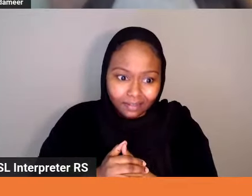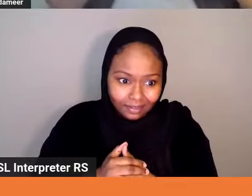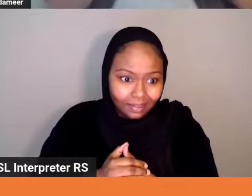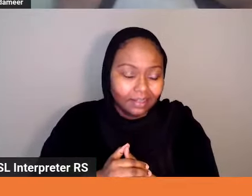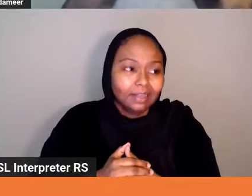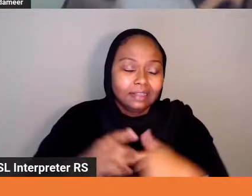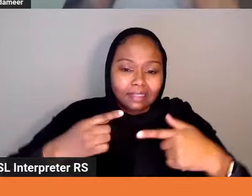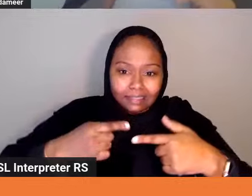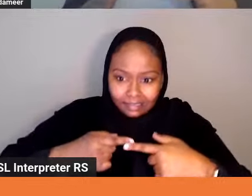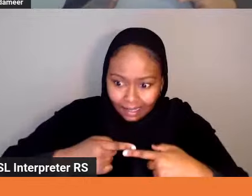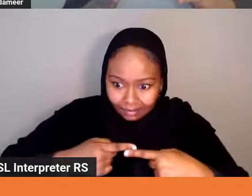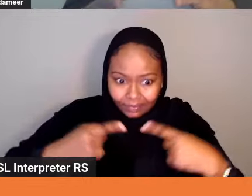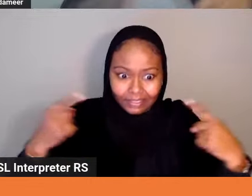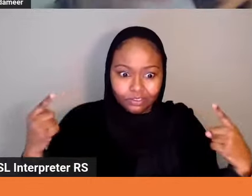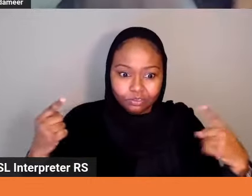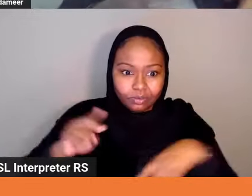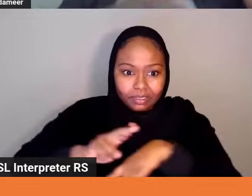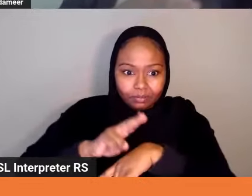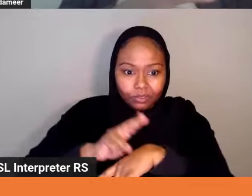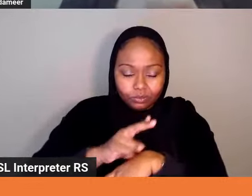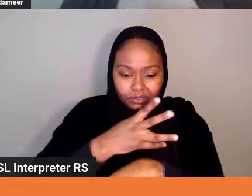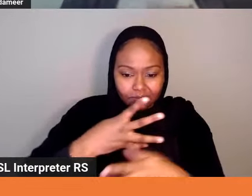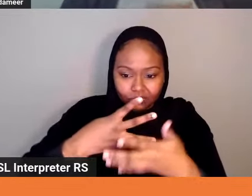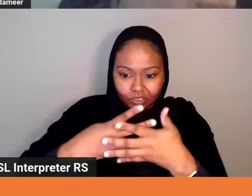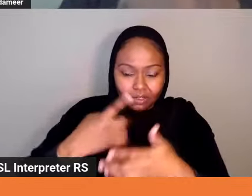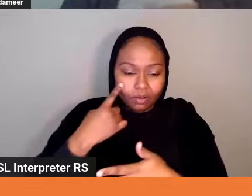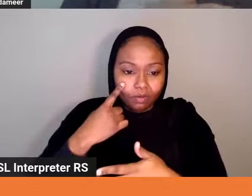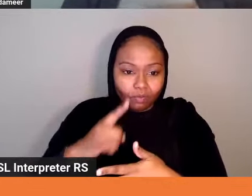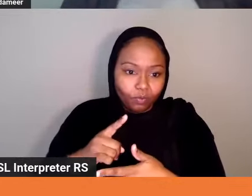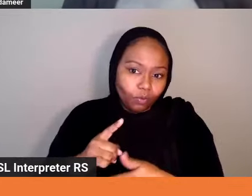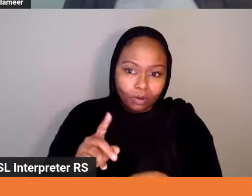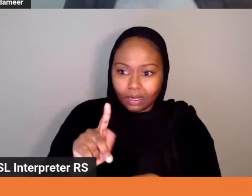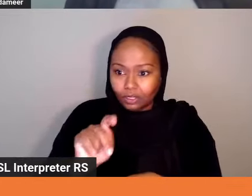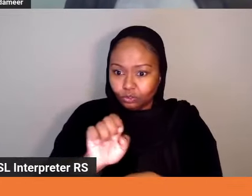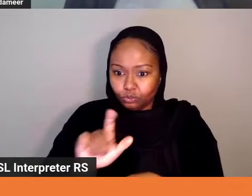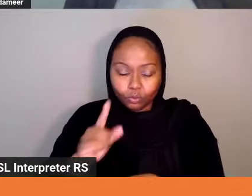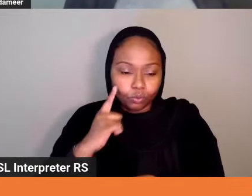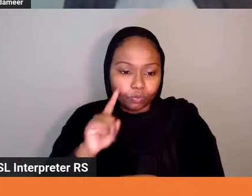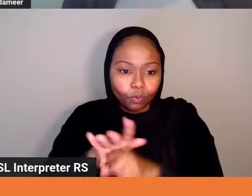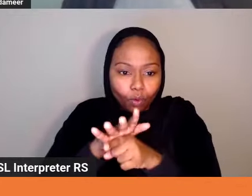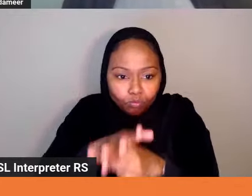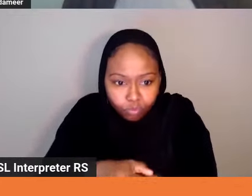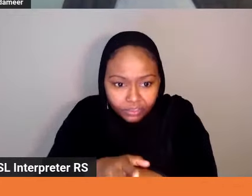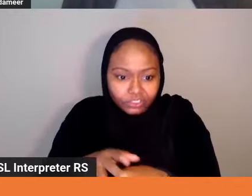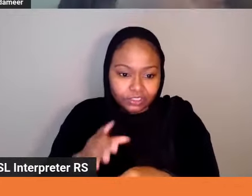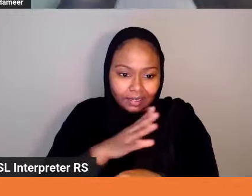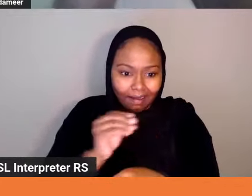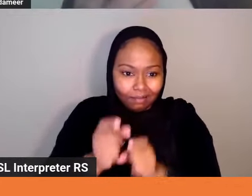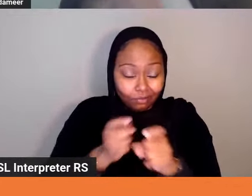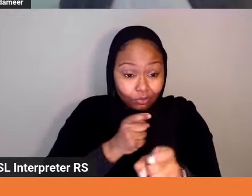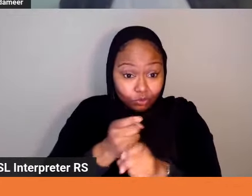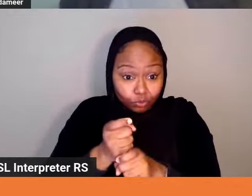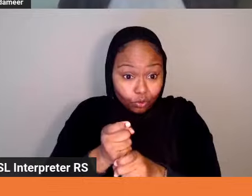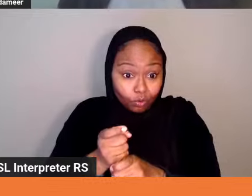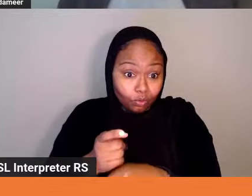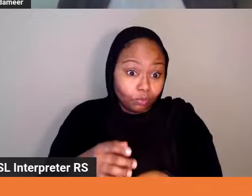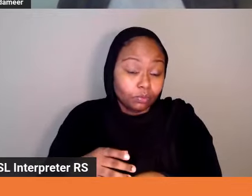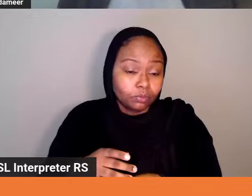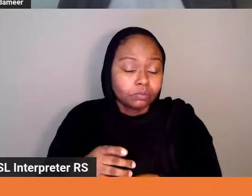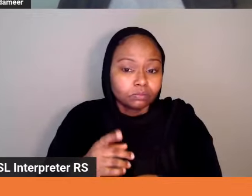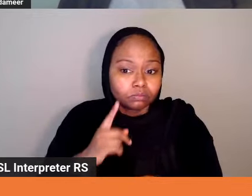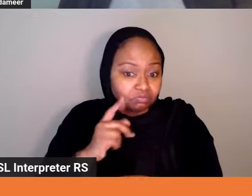extreme use of the detention as the main tool of oppression and control over the whole society.